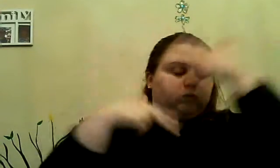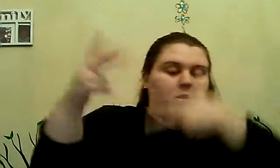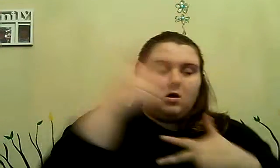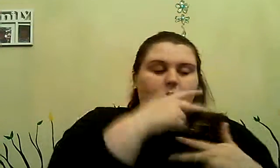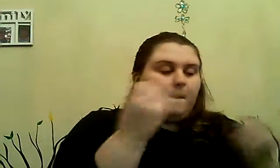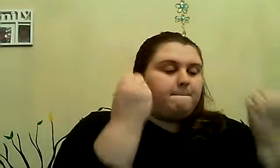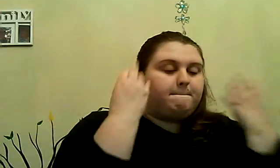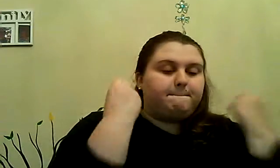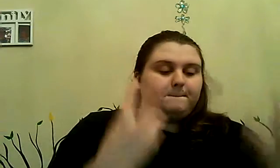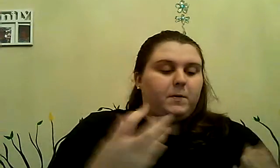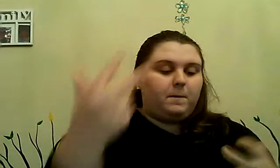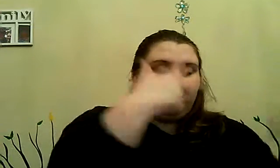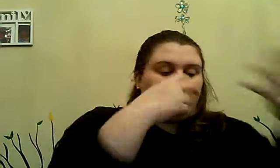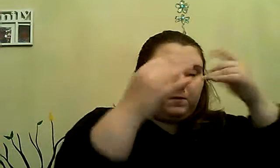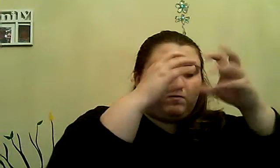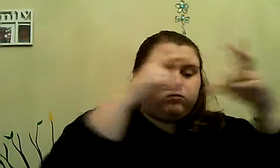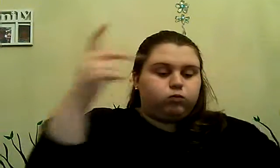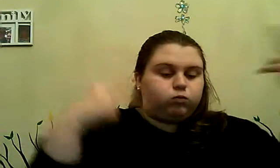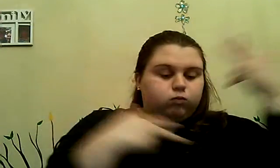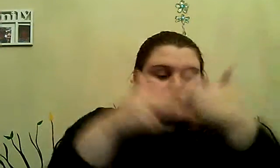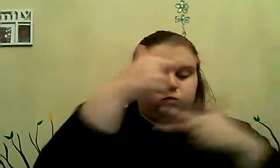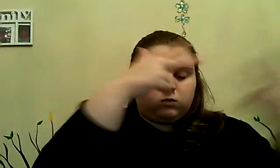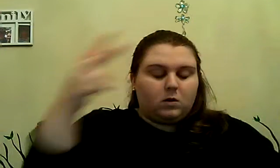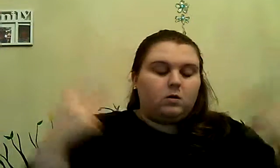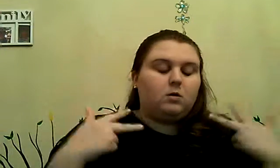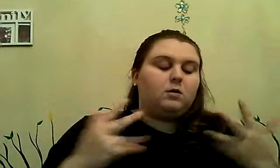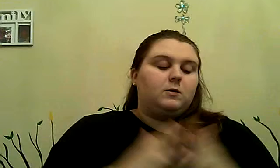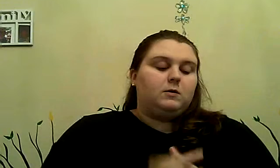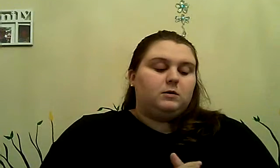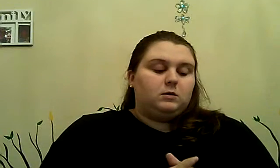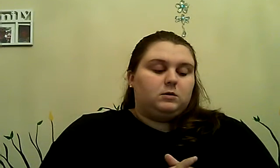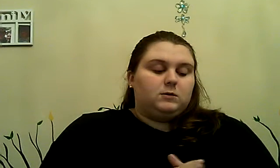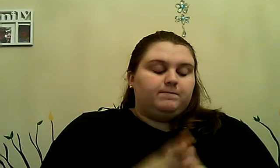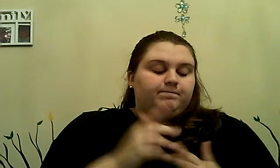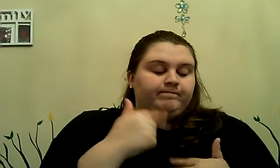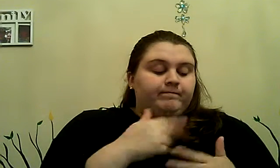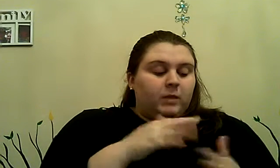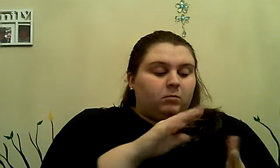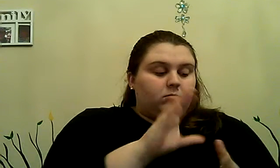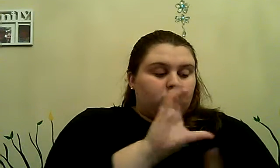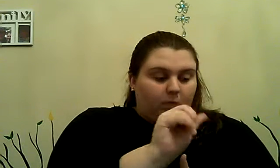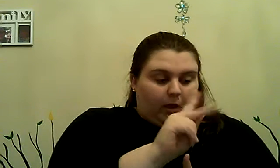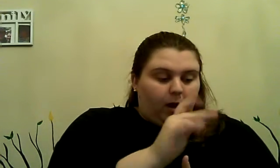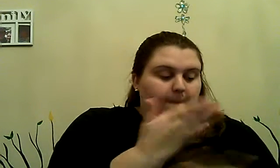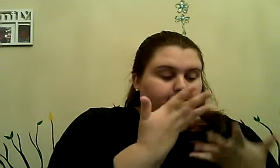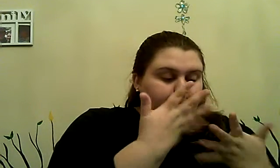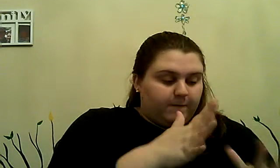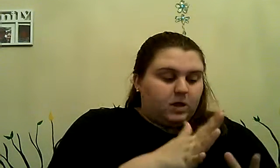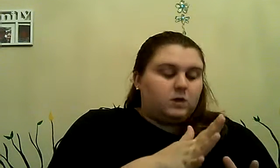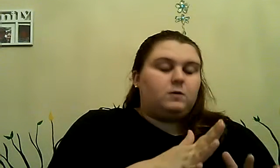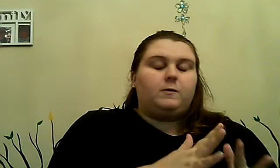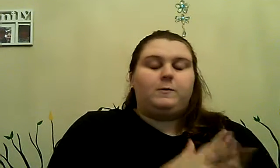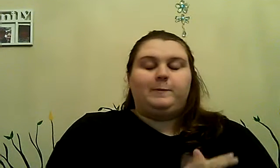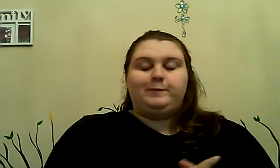as thick as you could have ever imagined. And right as I had finished everything up, and I thought, okay, I'm going to surprise her. I said, Amy.